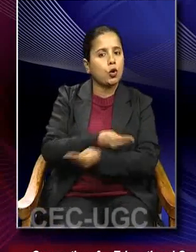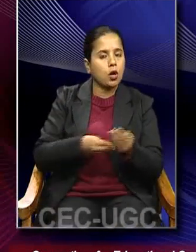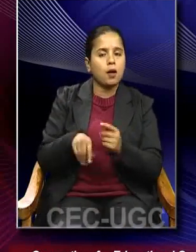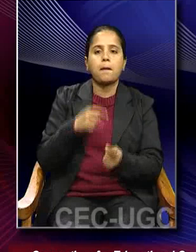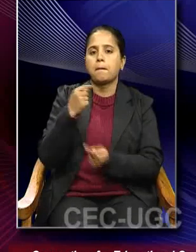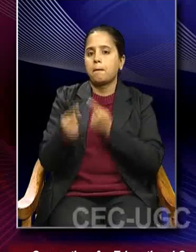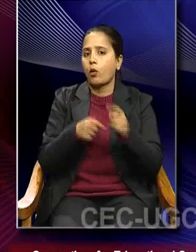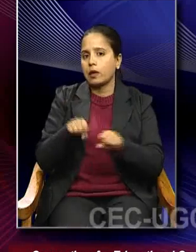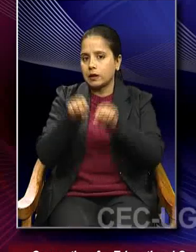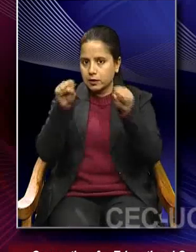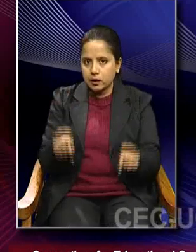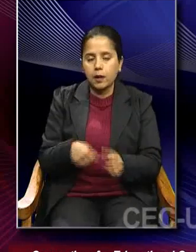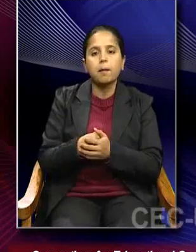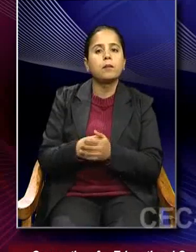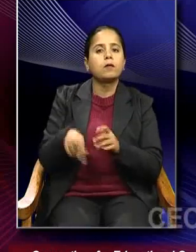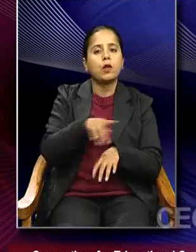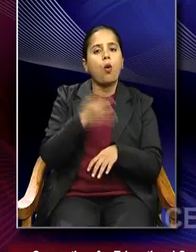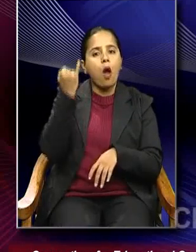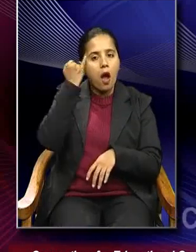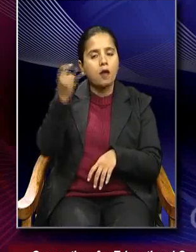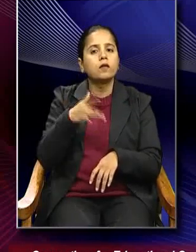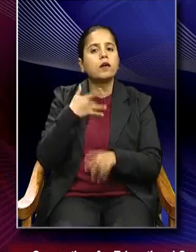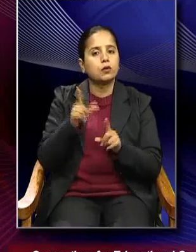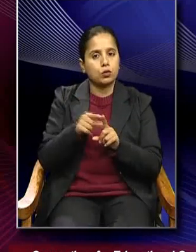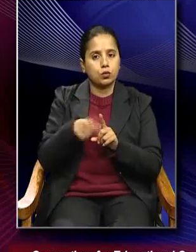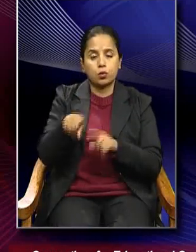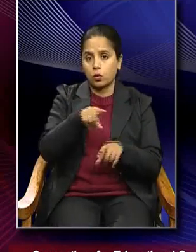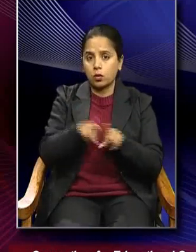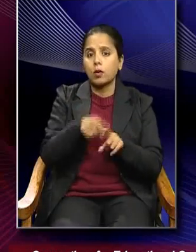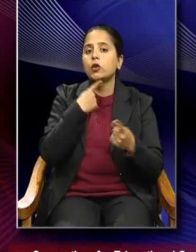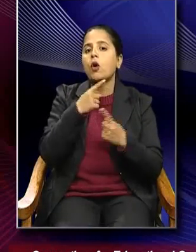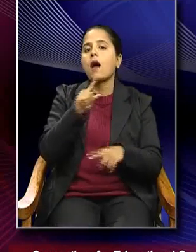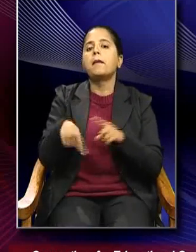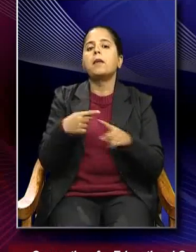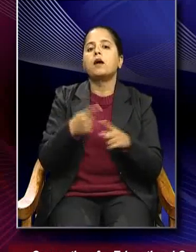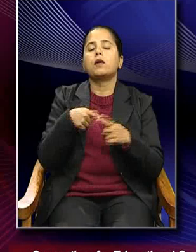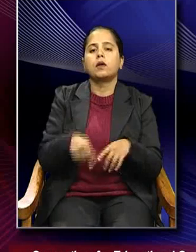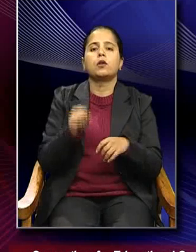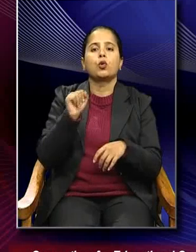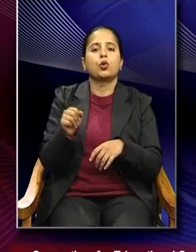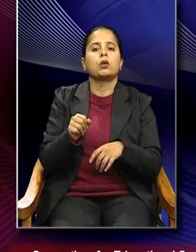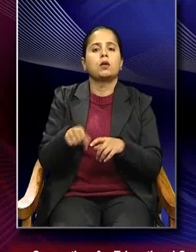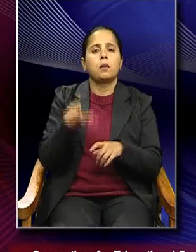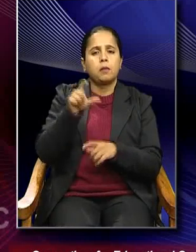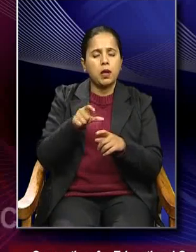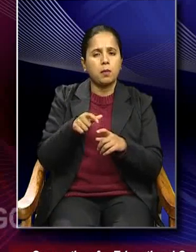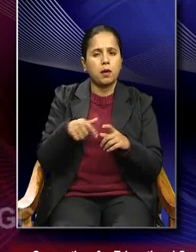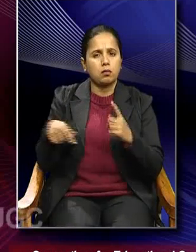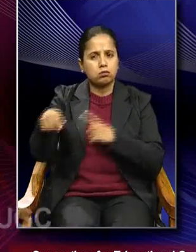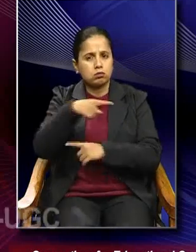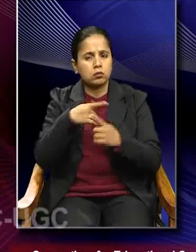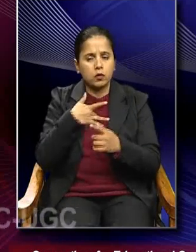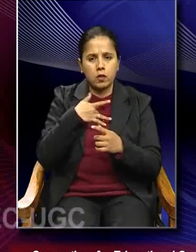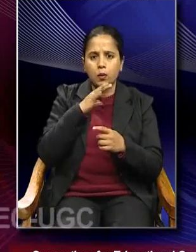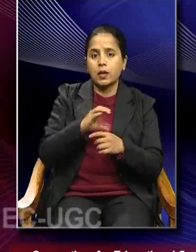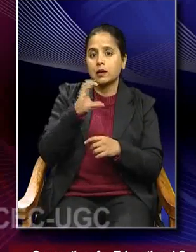political system, of the ideology. He also talks about bureaucratic ethos. According to